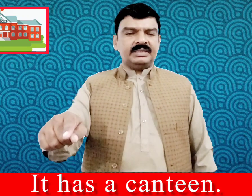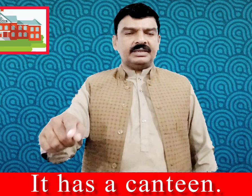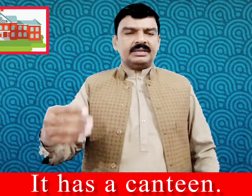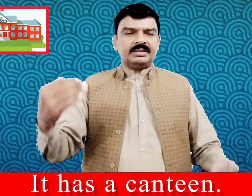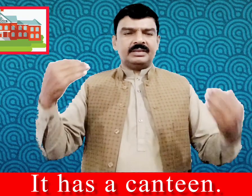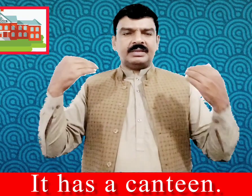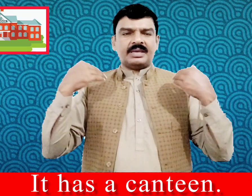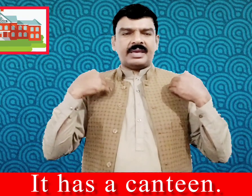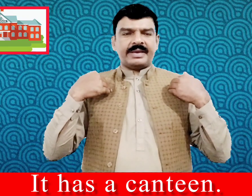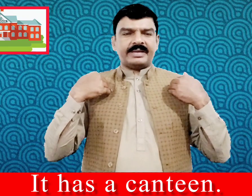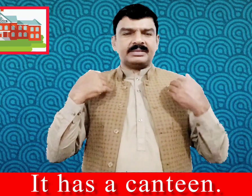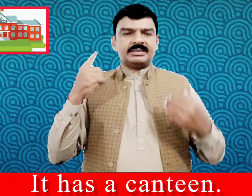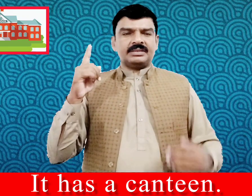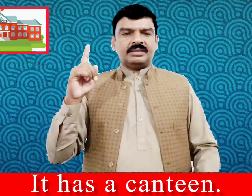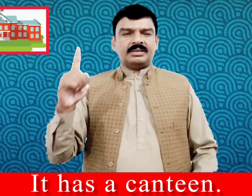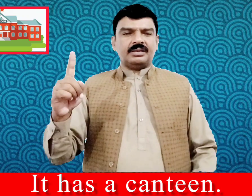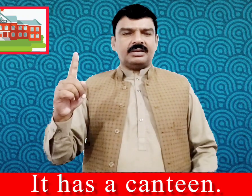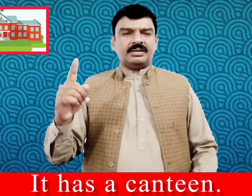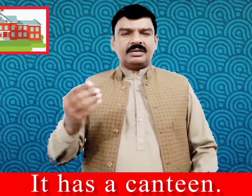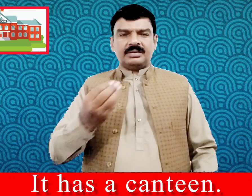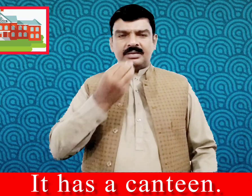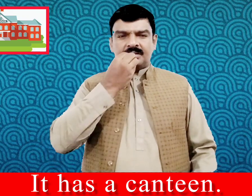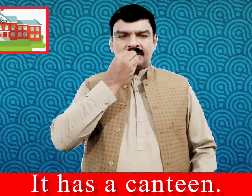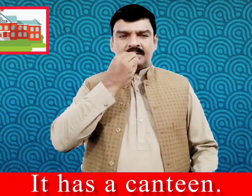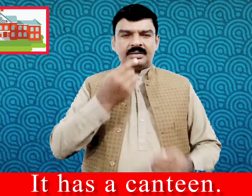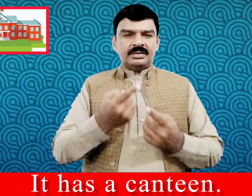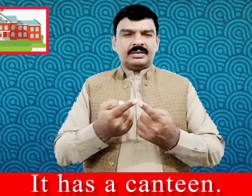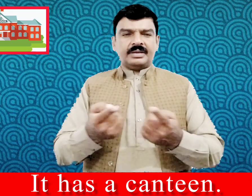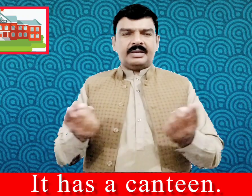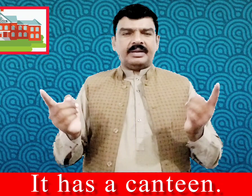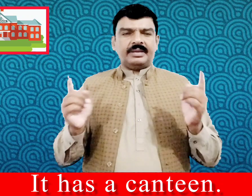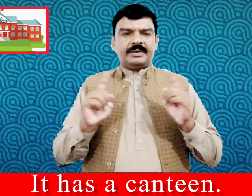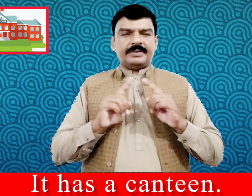It has a canteen.